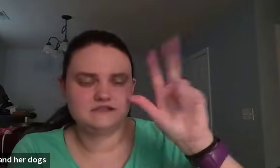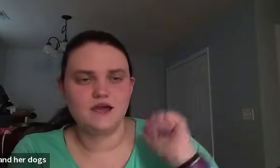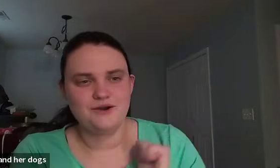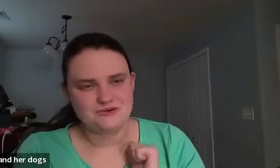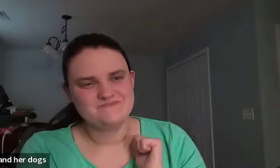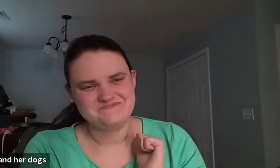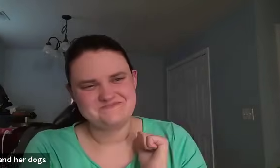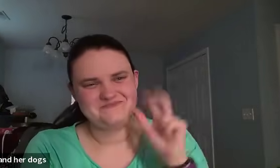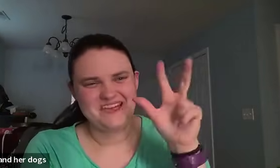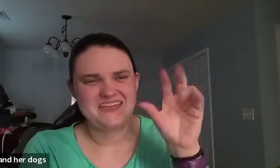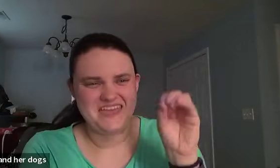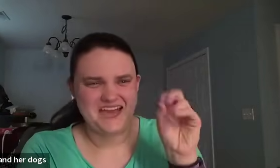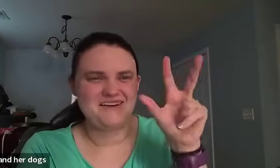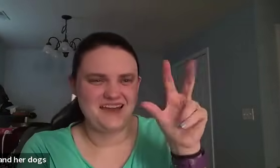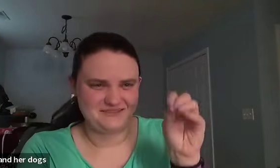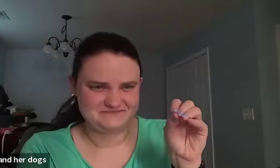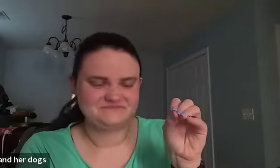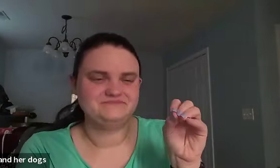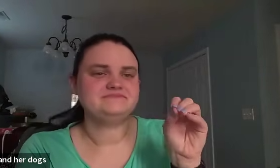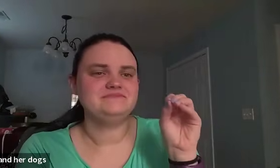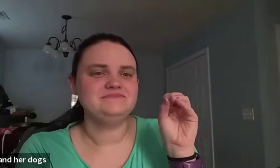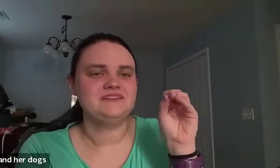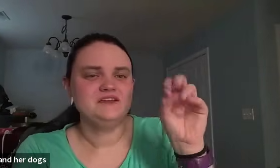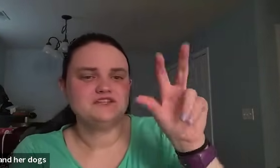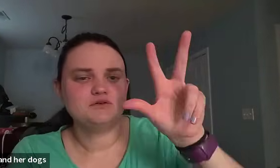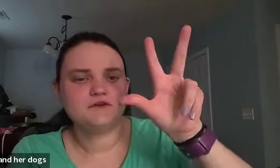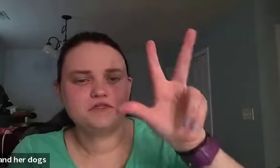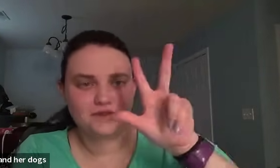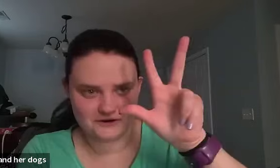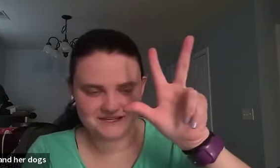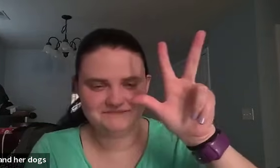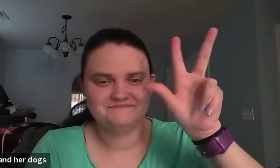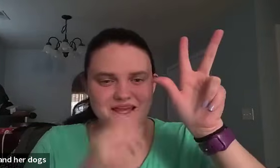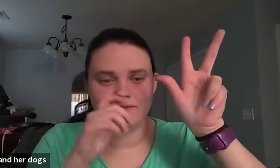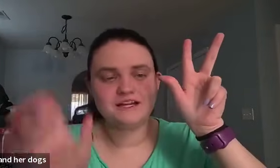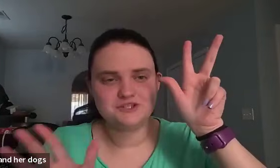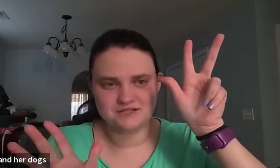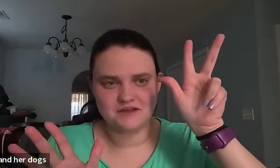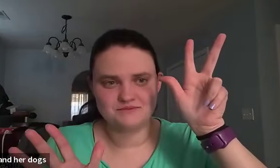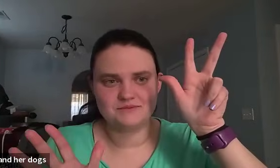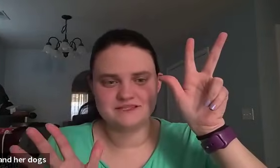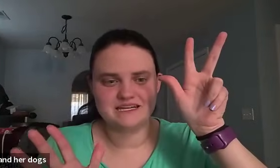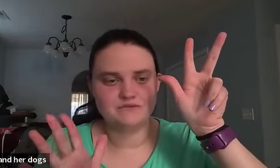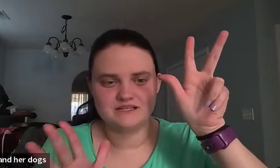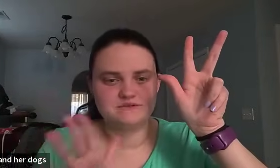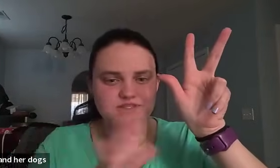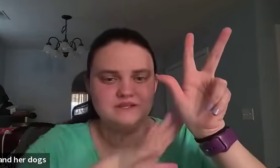is, oh, yeah, okay. So for 30, I'm glad you actually brought this one up because I didn't realize I was doing